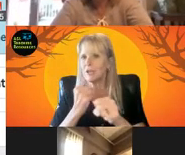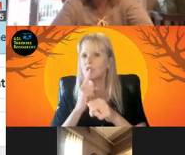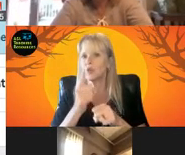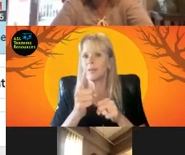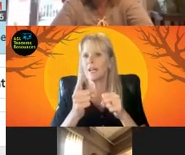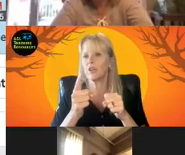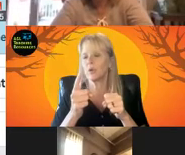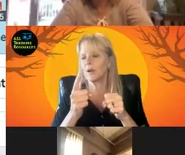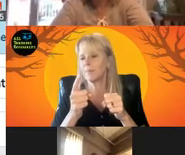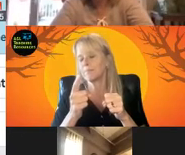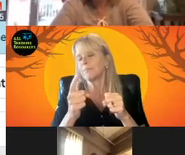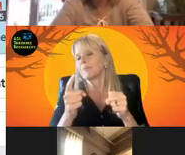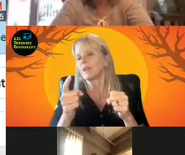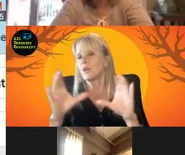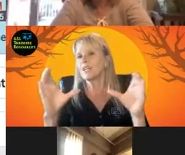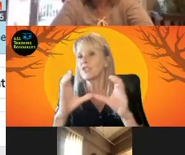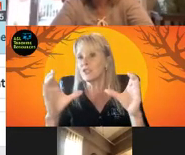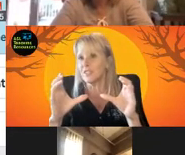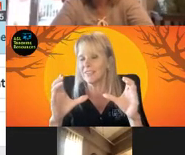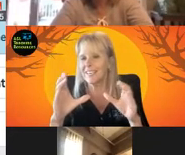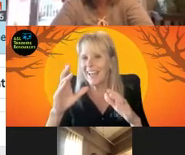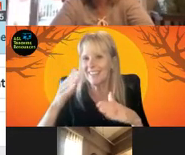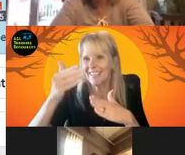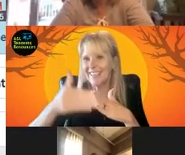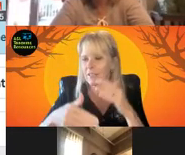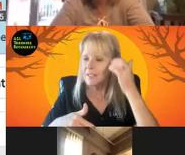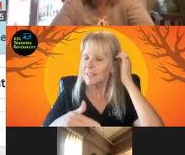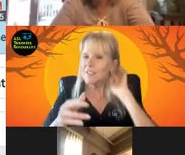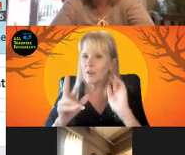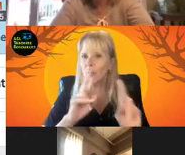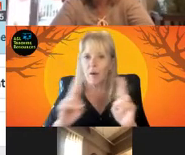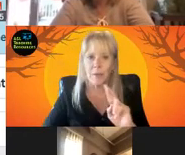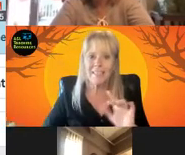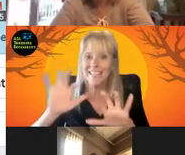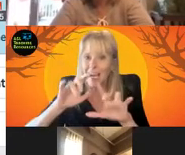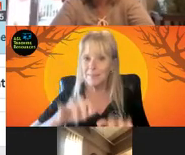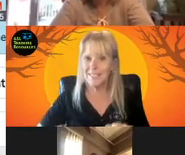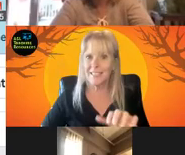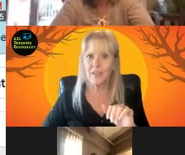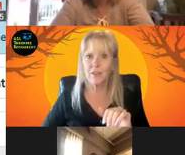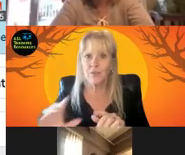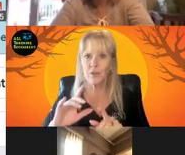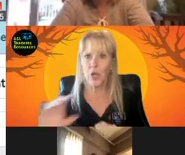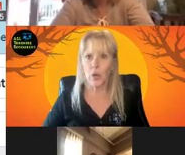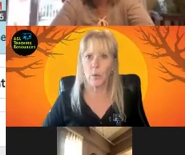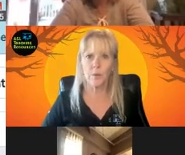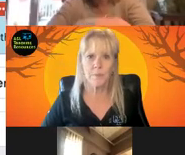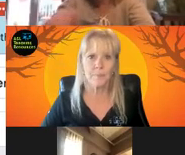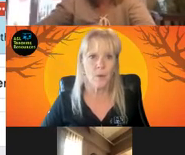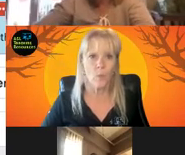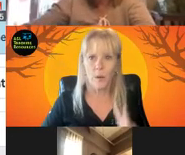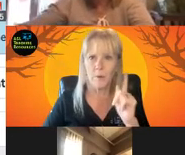to make sure that you can get your certificate at the end. So let me type this in here for your